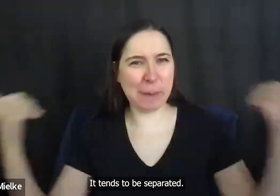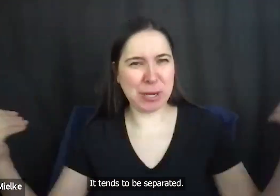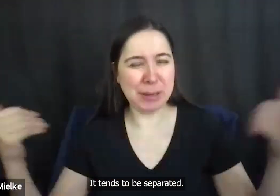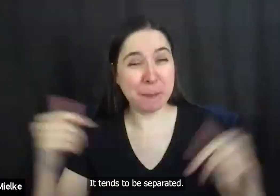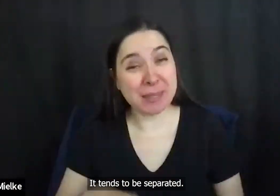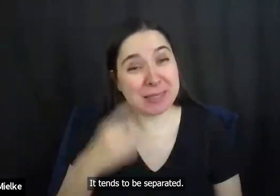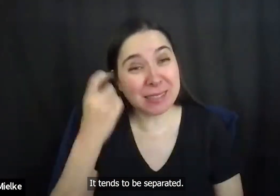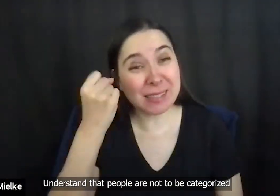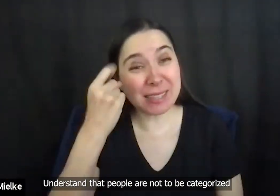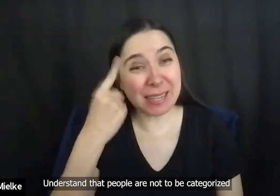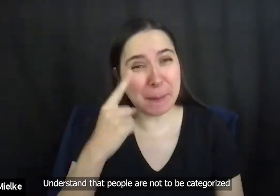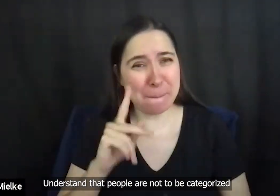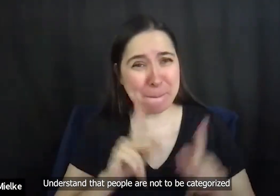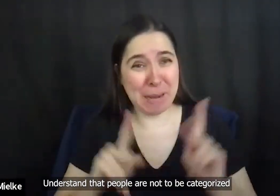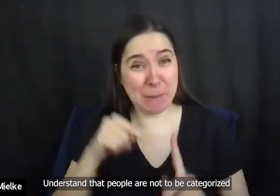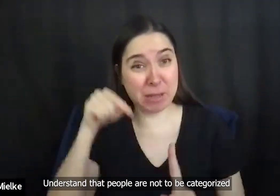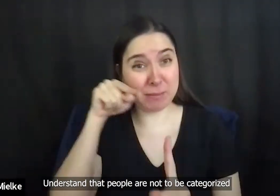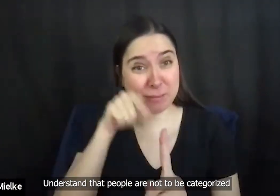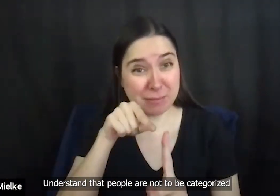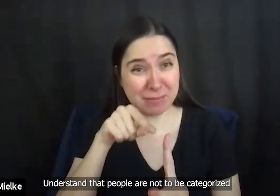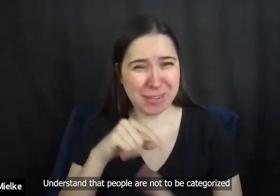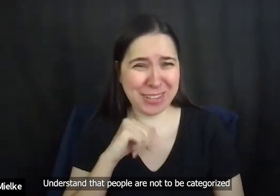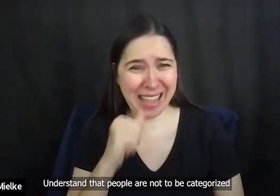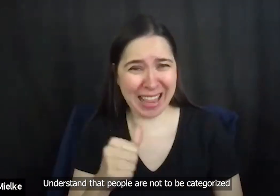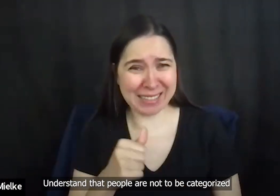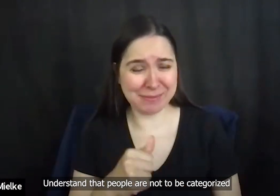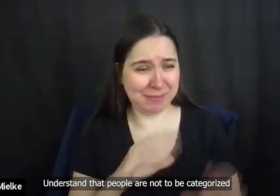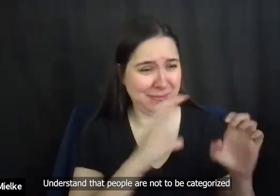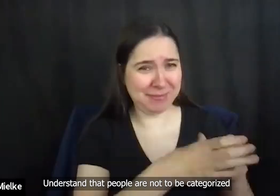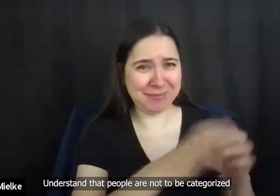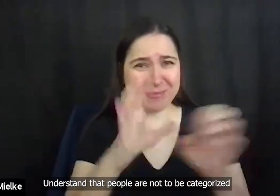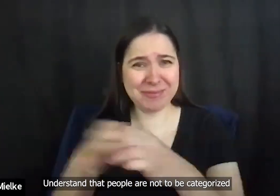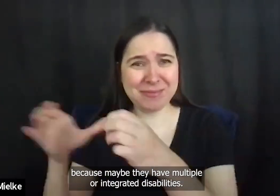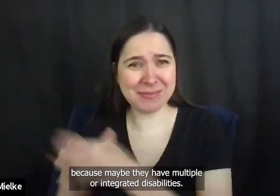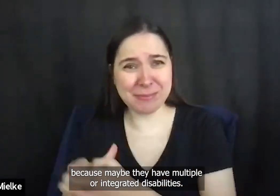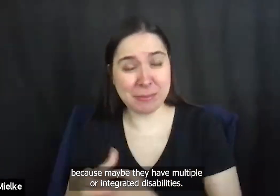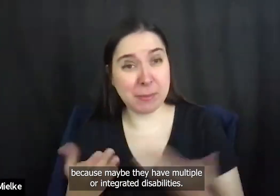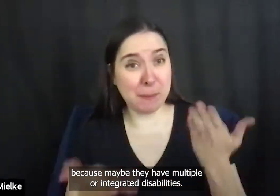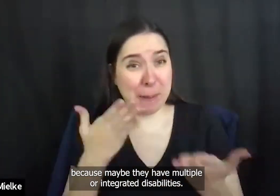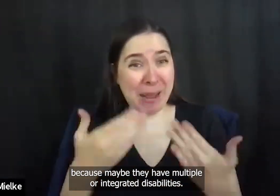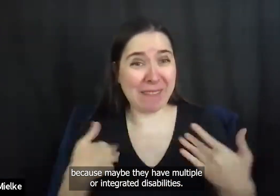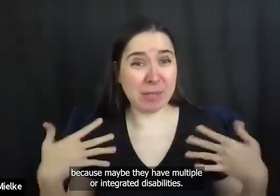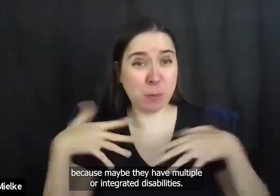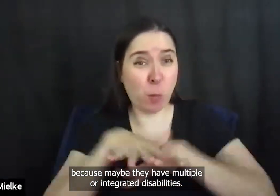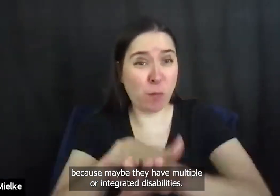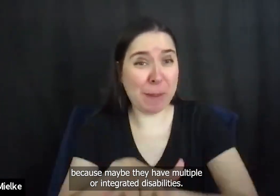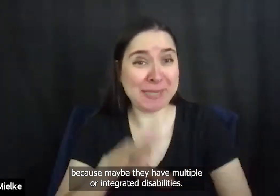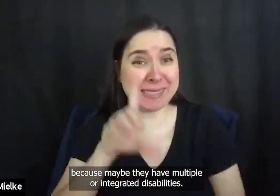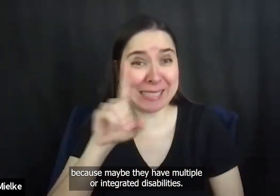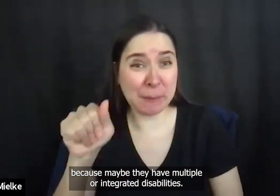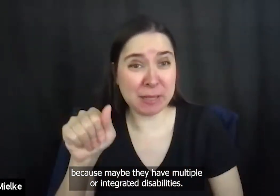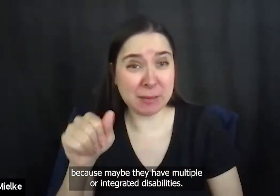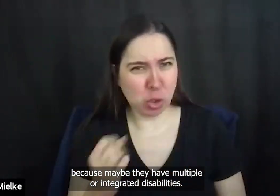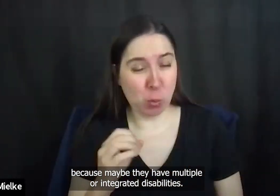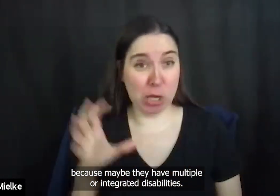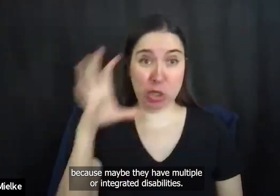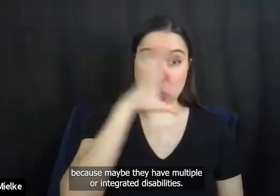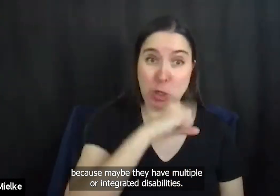separated. Understand that people are not to be categorized because maybe they have multiple or integrated disabilities.